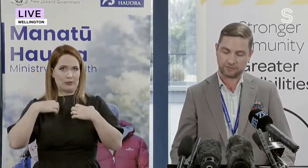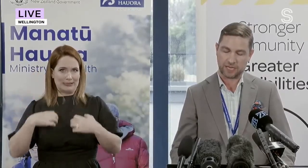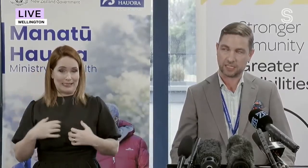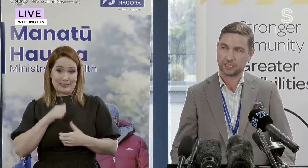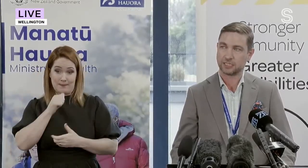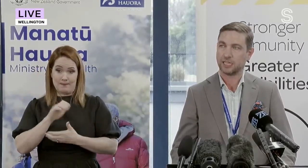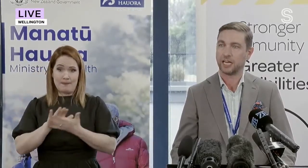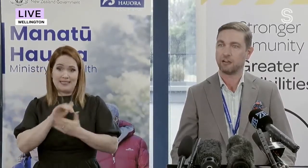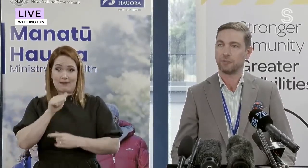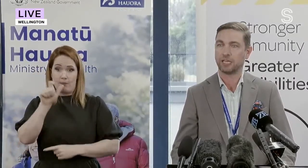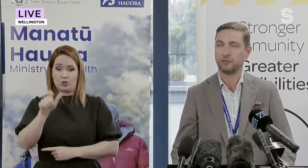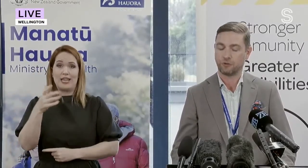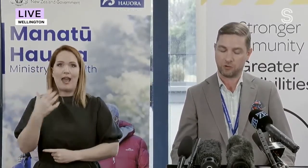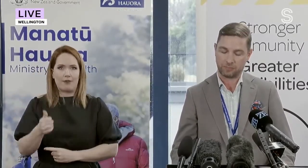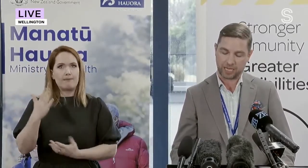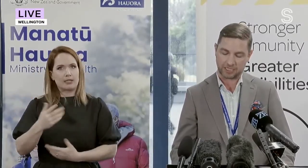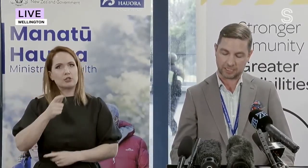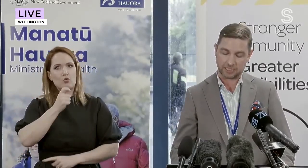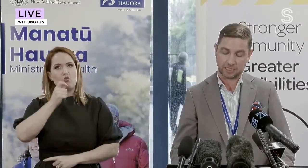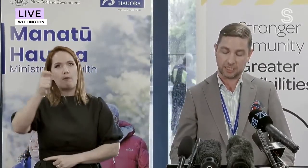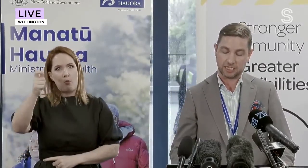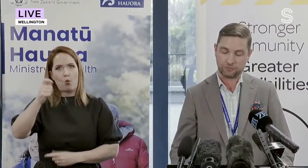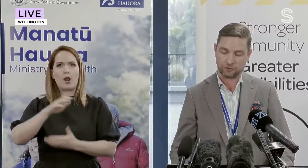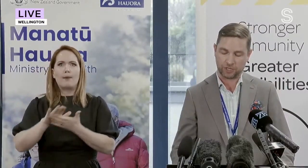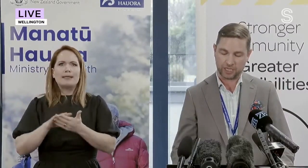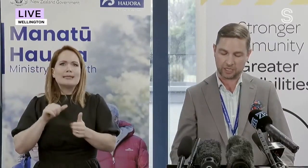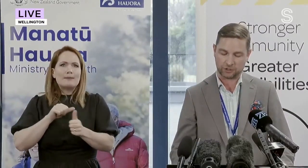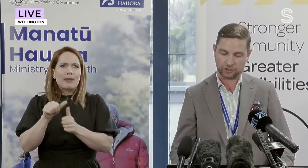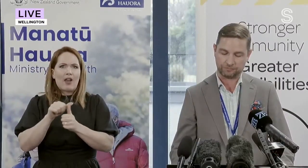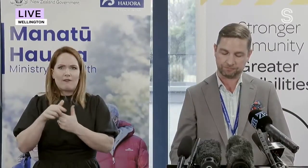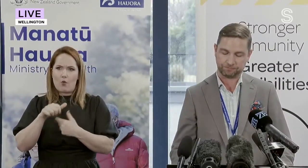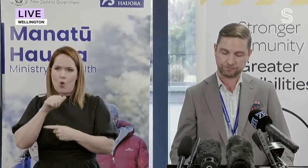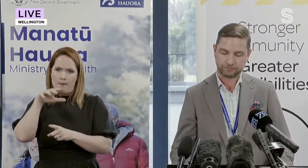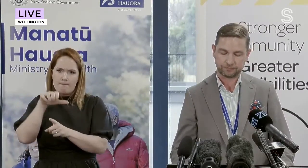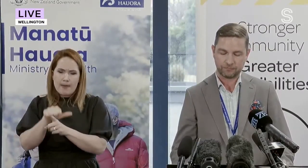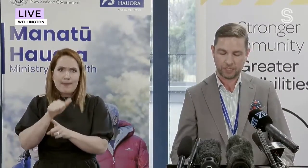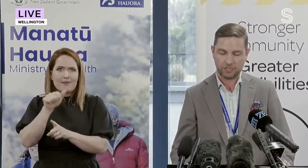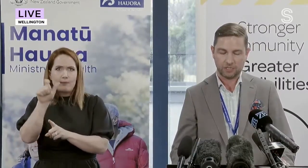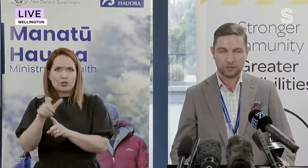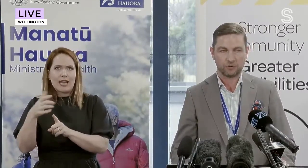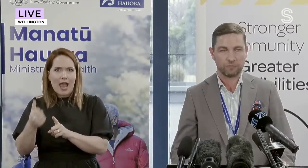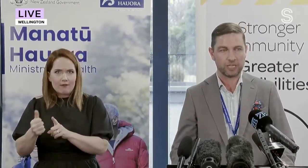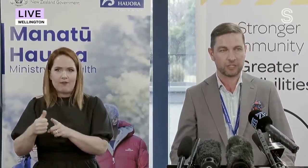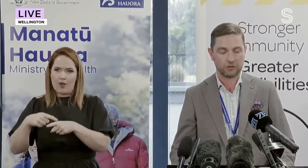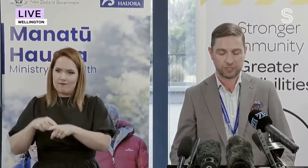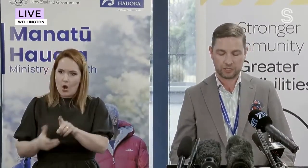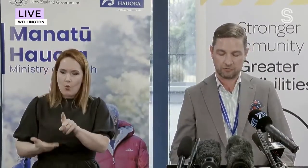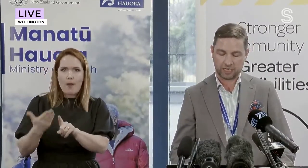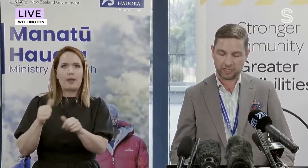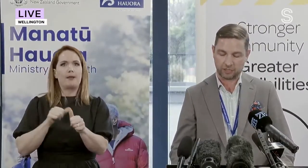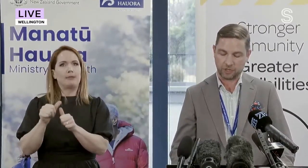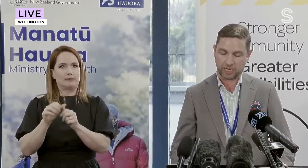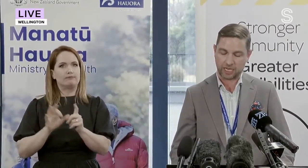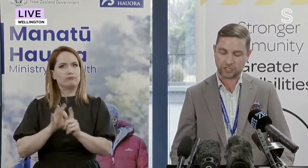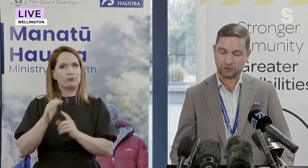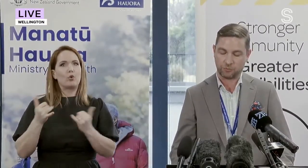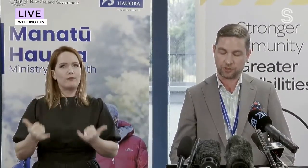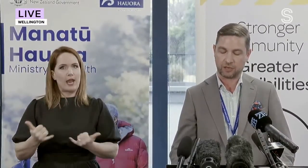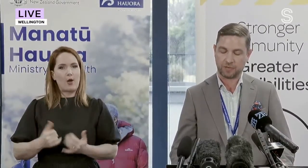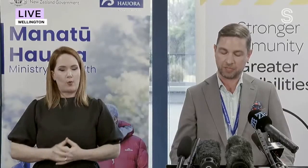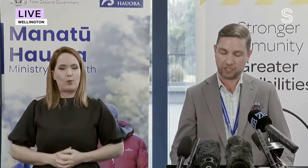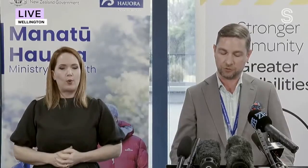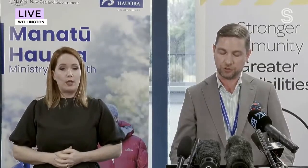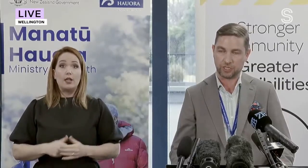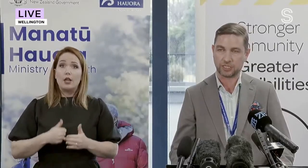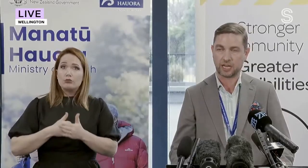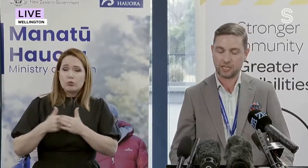enhanced surveillance and our ability to follow up cases if and when they occur. We've been in constant and regular communication with